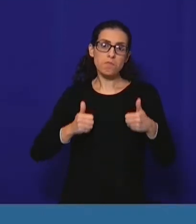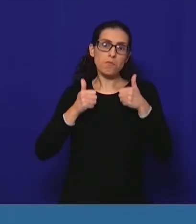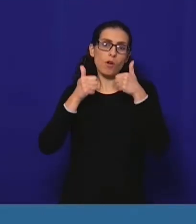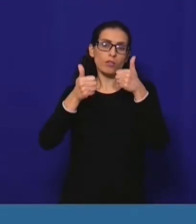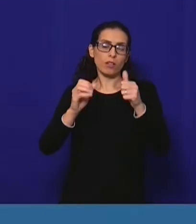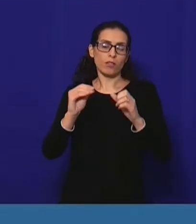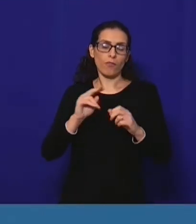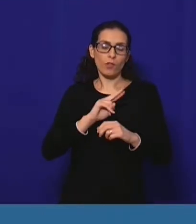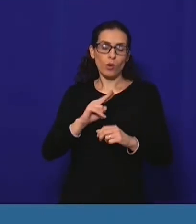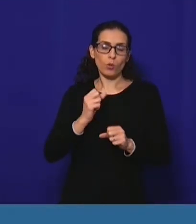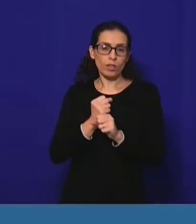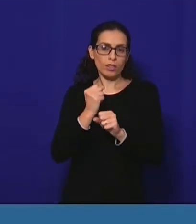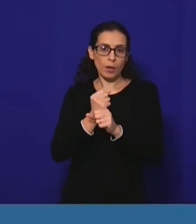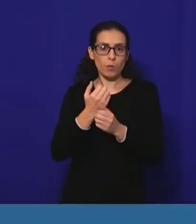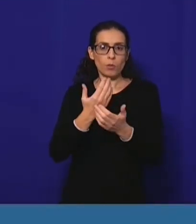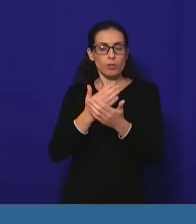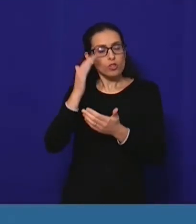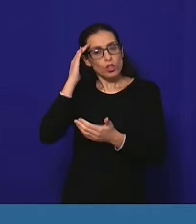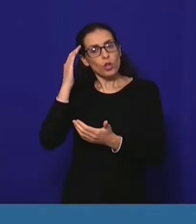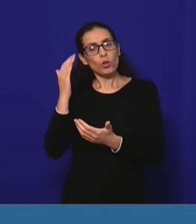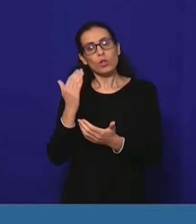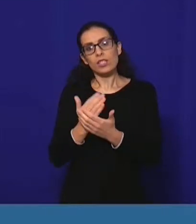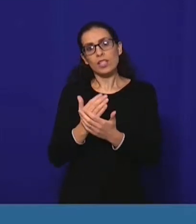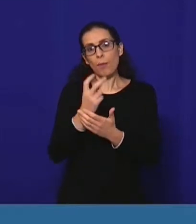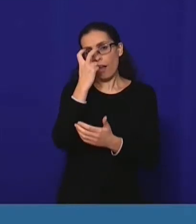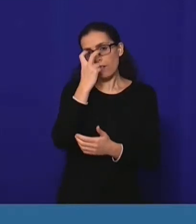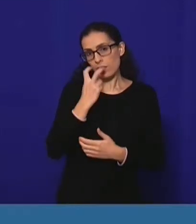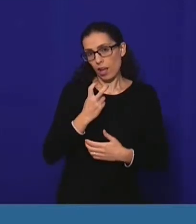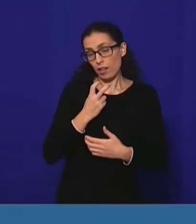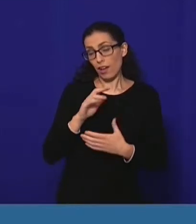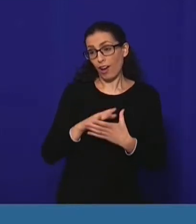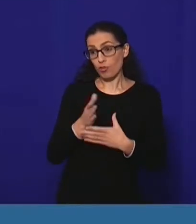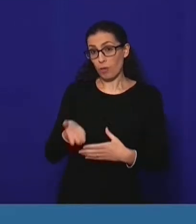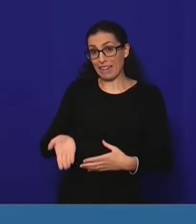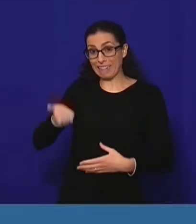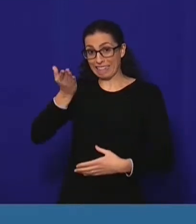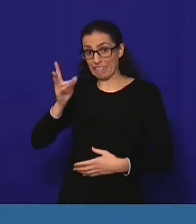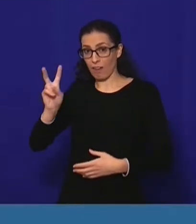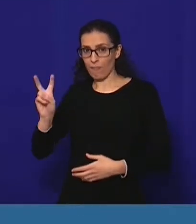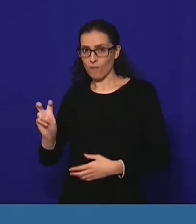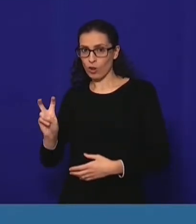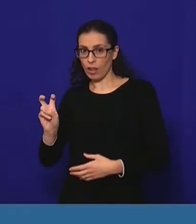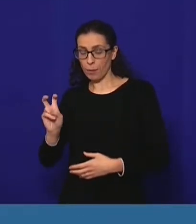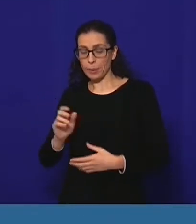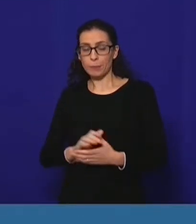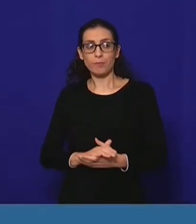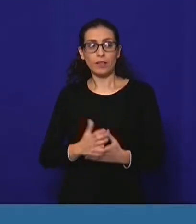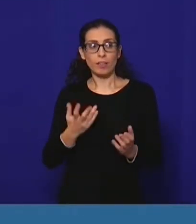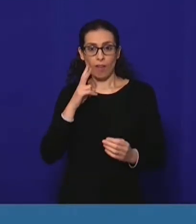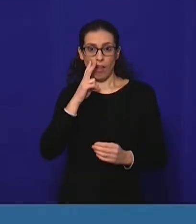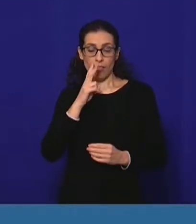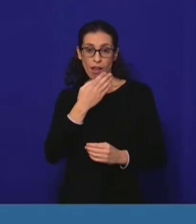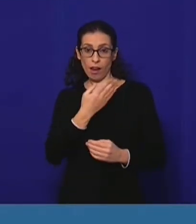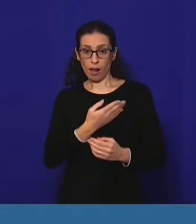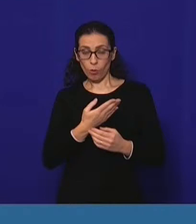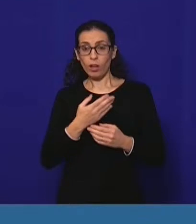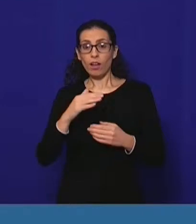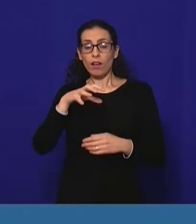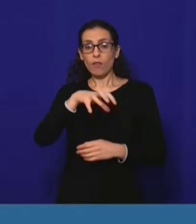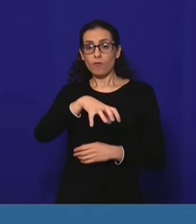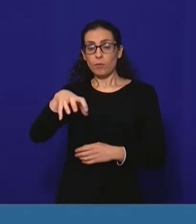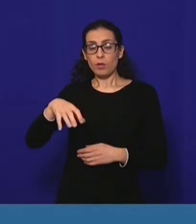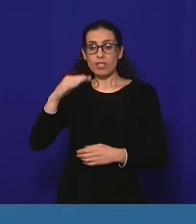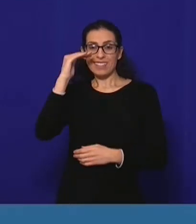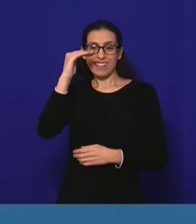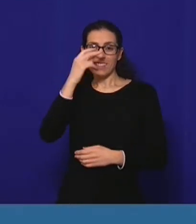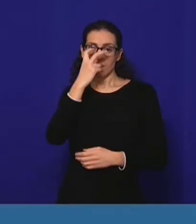nistgħu nipproteġu l dawn l-anzjani għaliex huma l-iktar li huma vulnerabbli. Infatti, bħalma qegħdin taraw in-numru ta' każijiet li qed ikollna